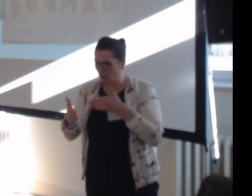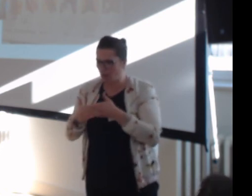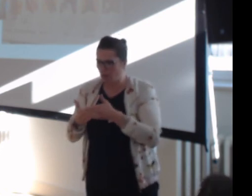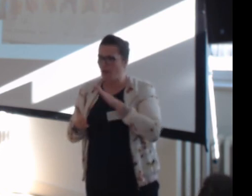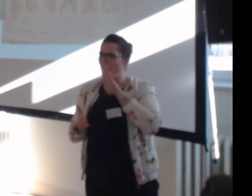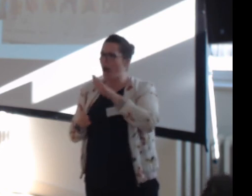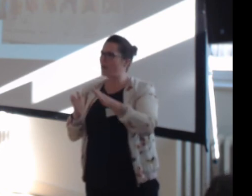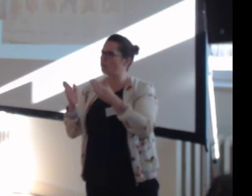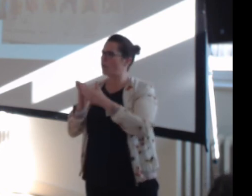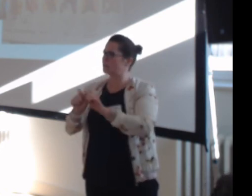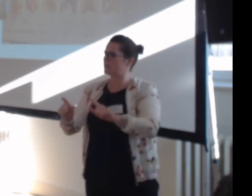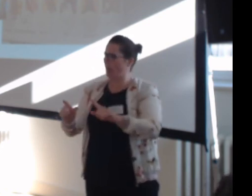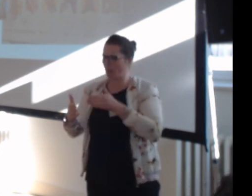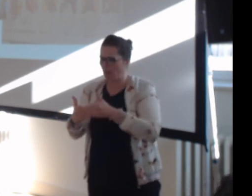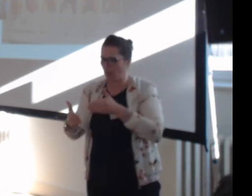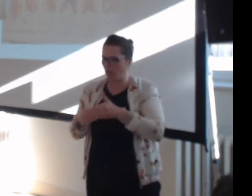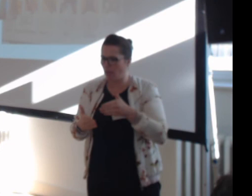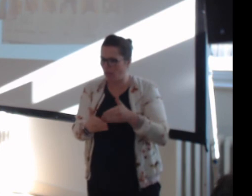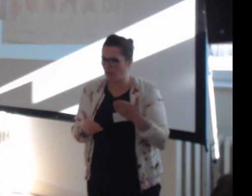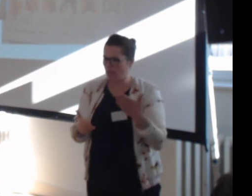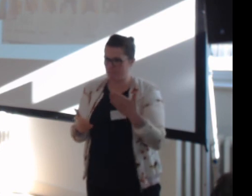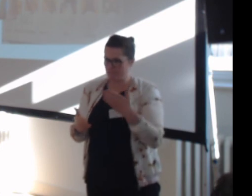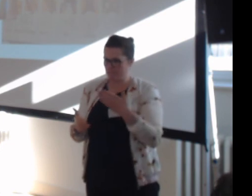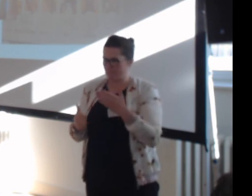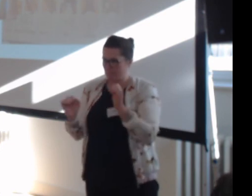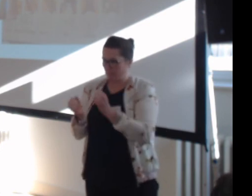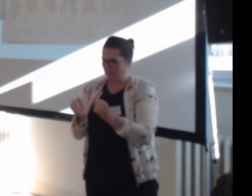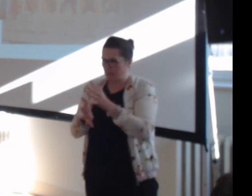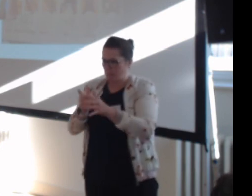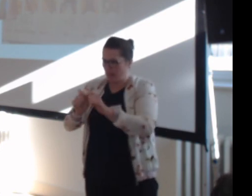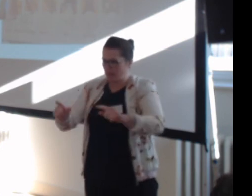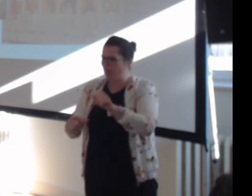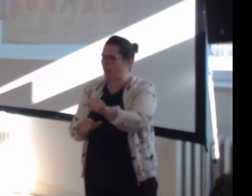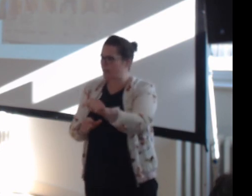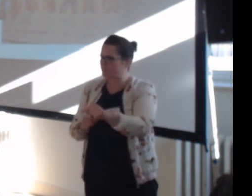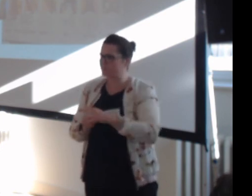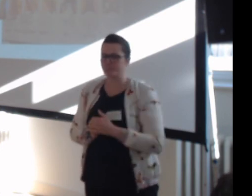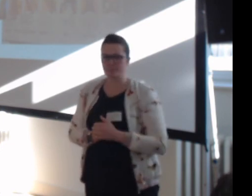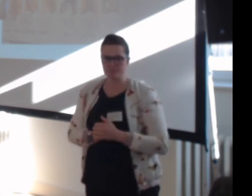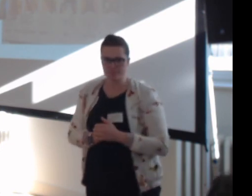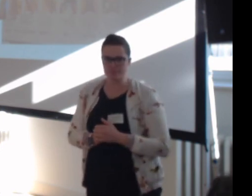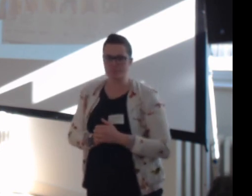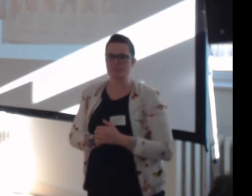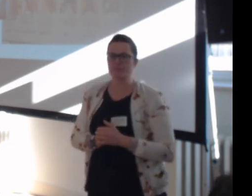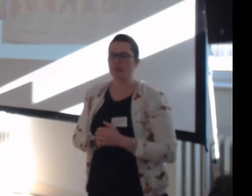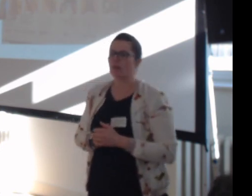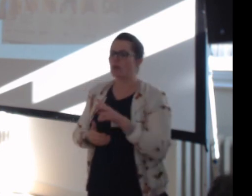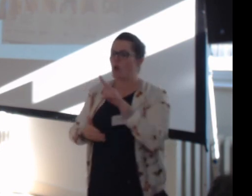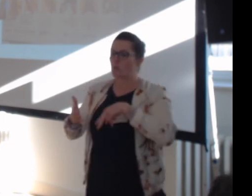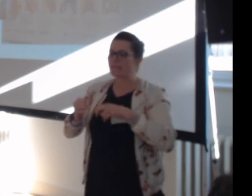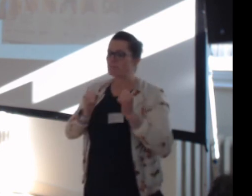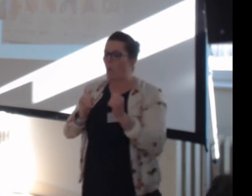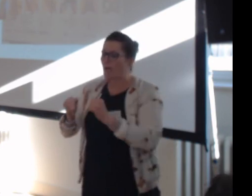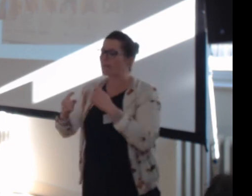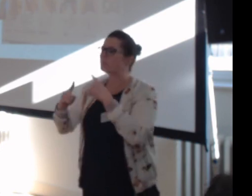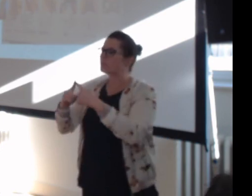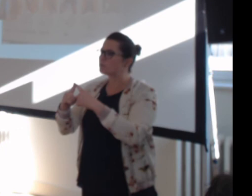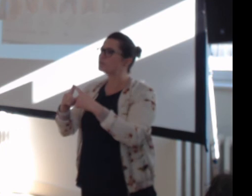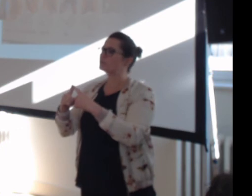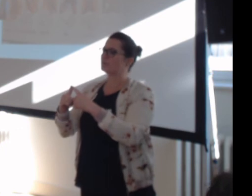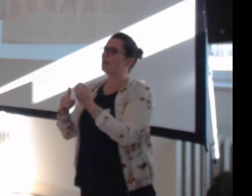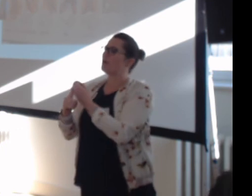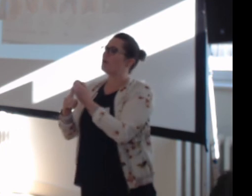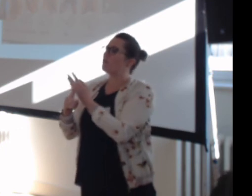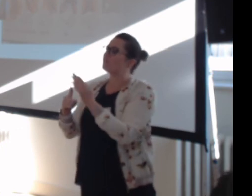language. Did her parents learn or learn not sign language? The reading ability and the amount of words children know by